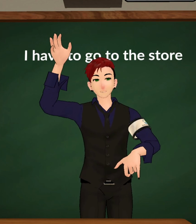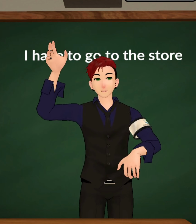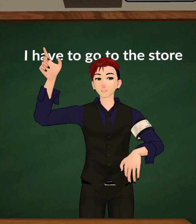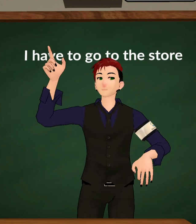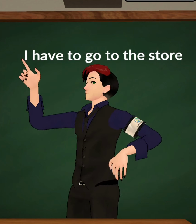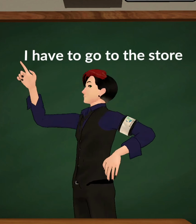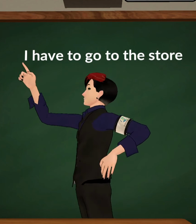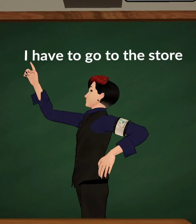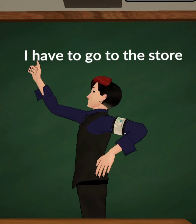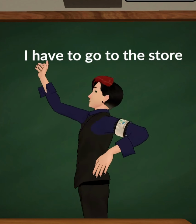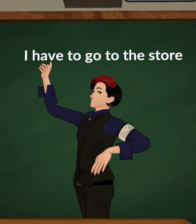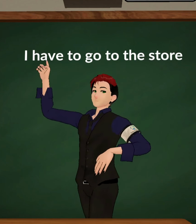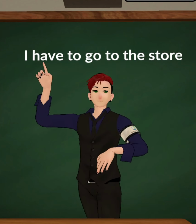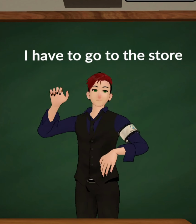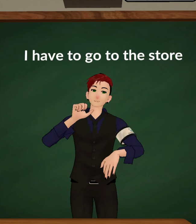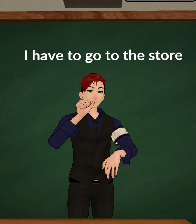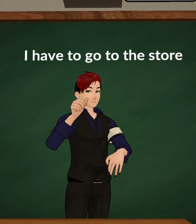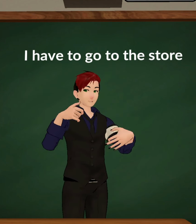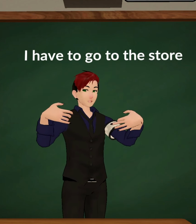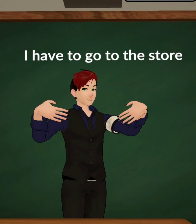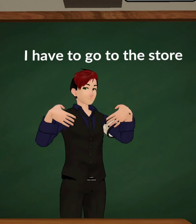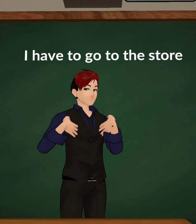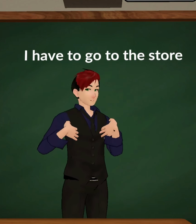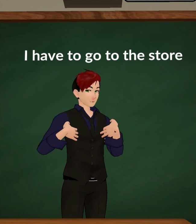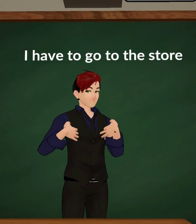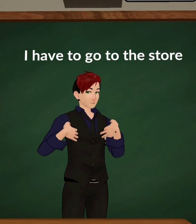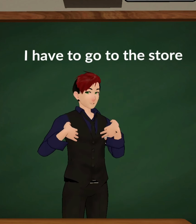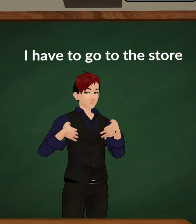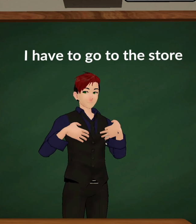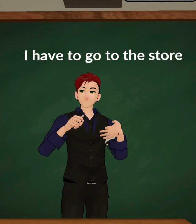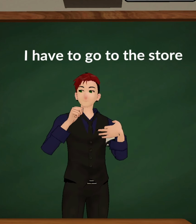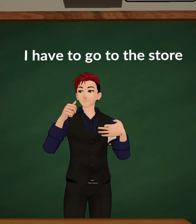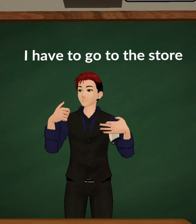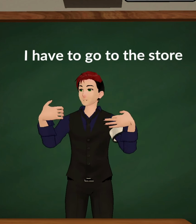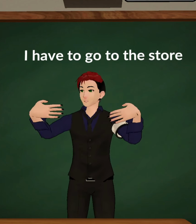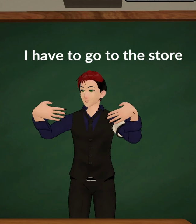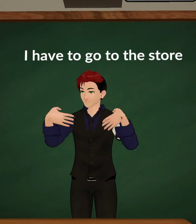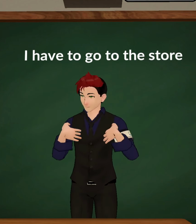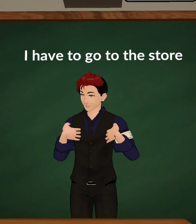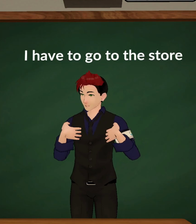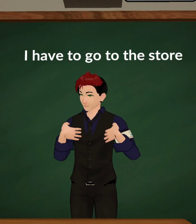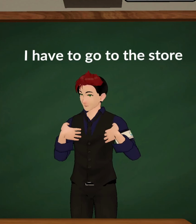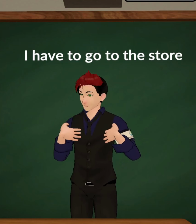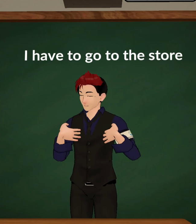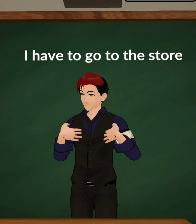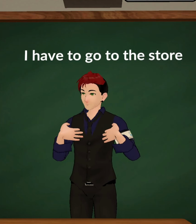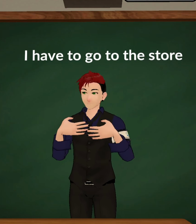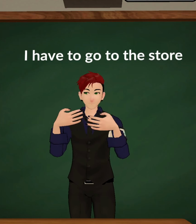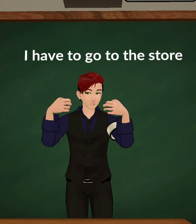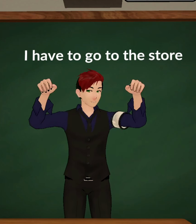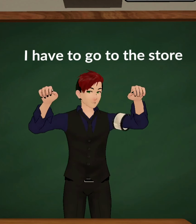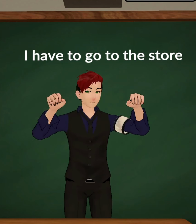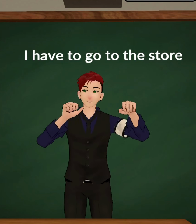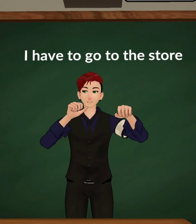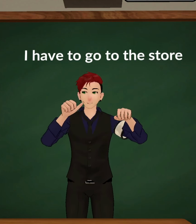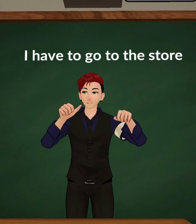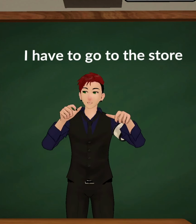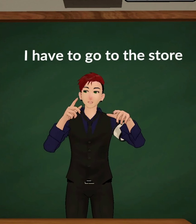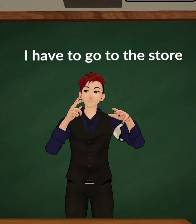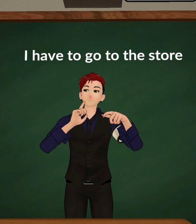concept. This is not possession. This is not having a store. This is not